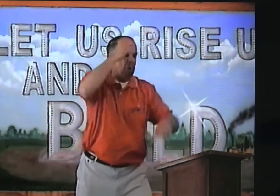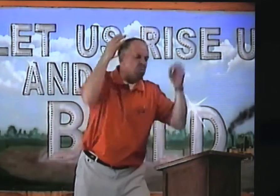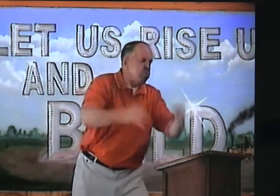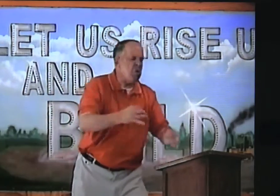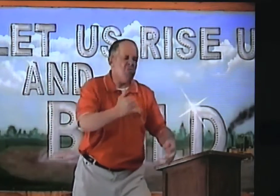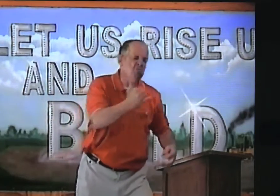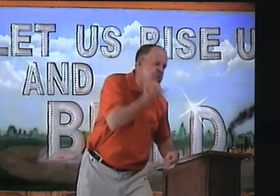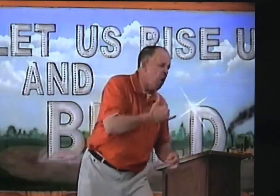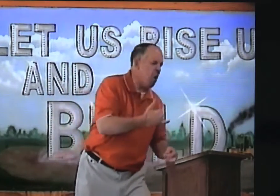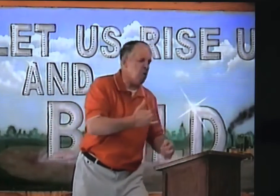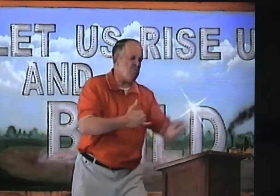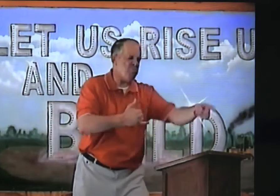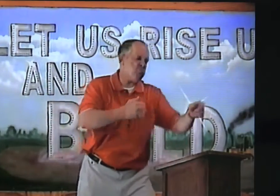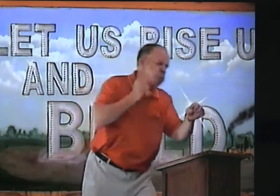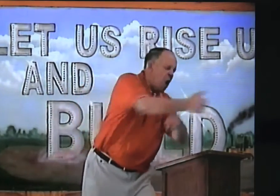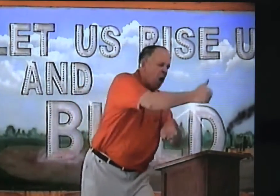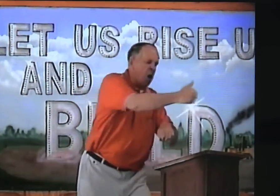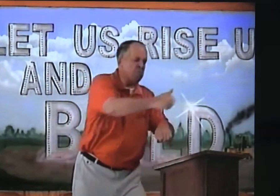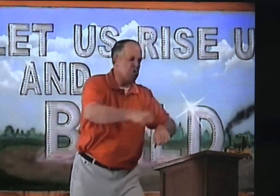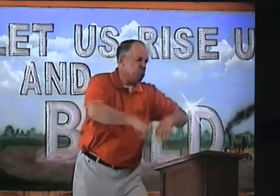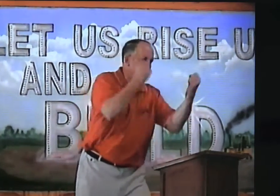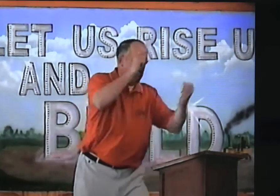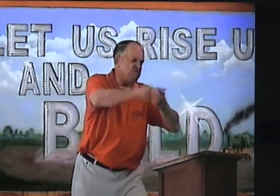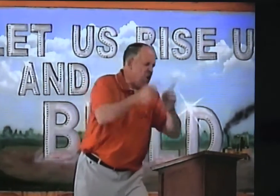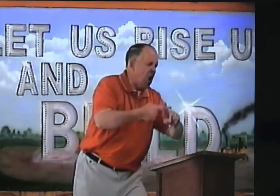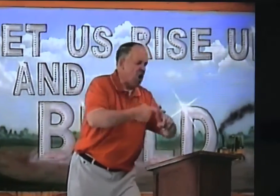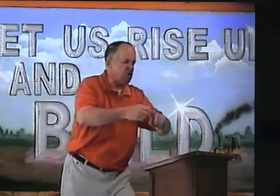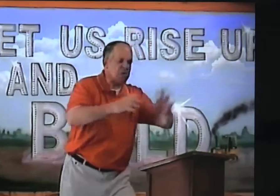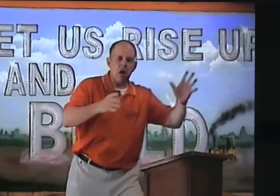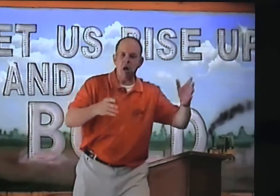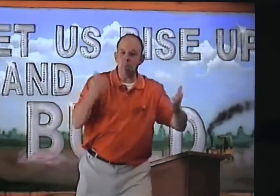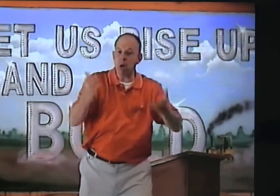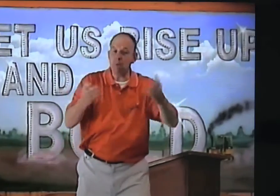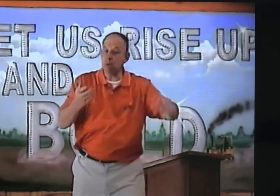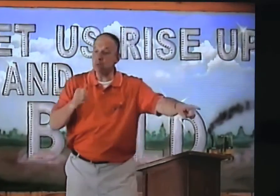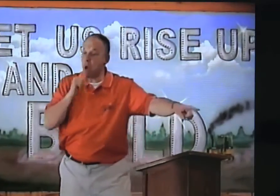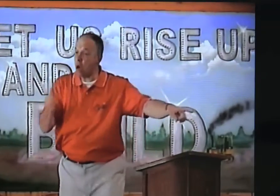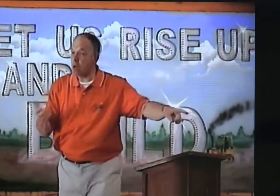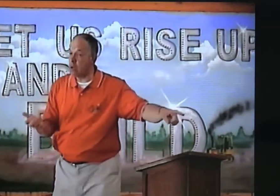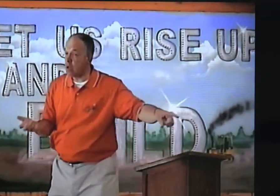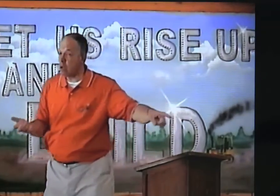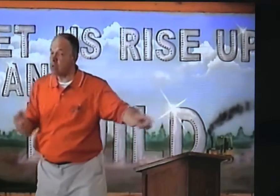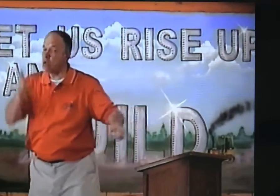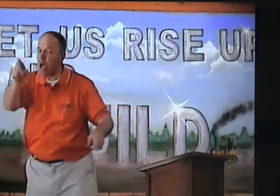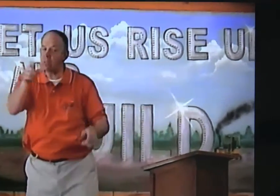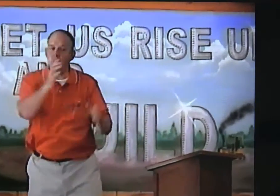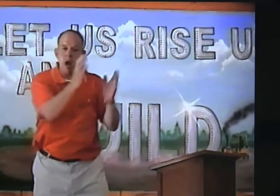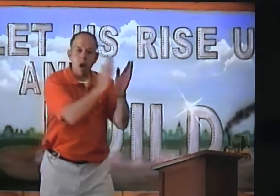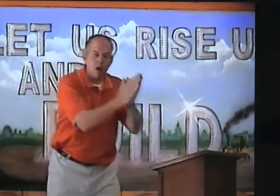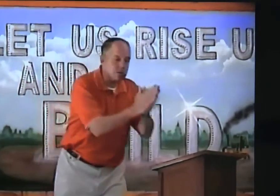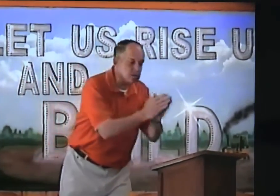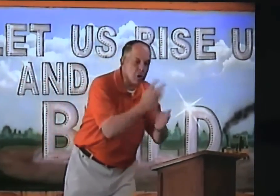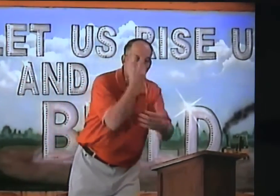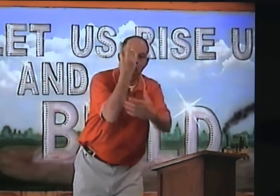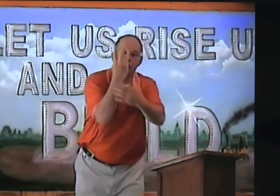or blame them or get mad at them. Listen to both sides of the story. They tell him there's a solution. So you ask.